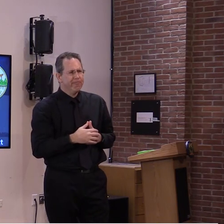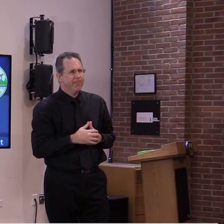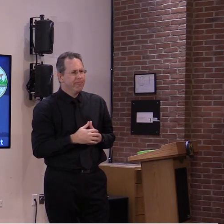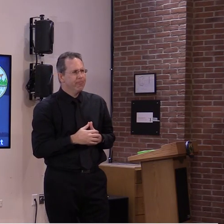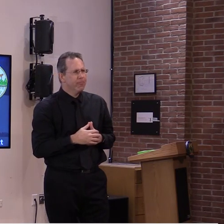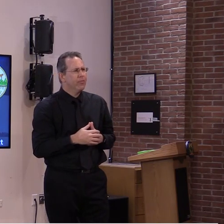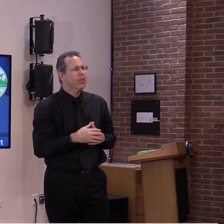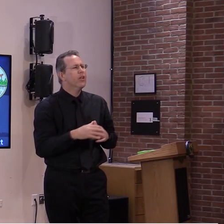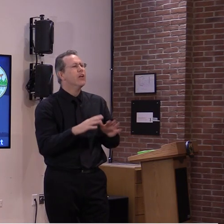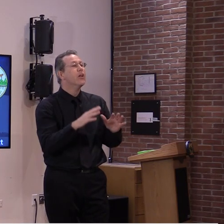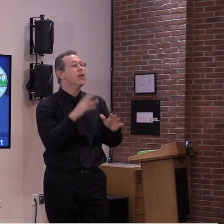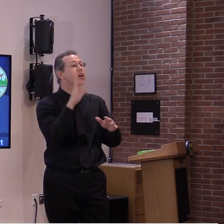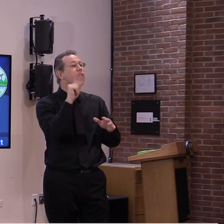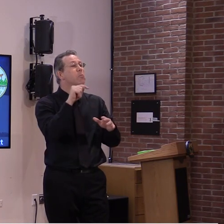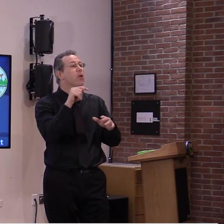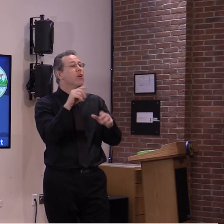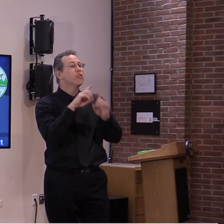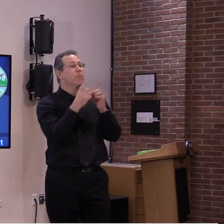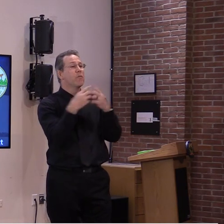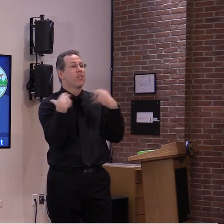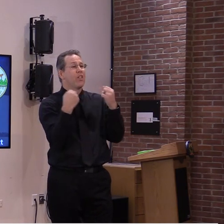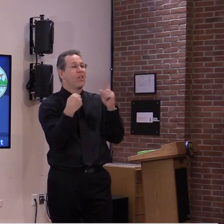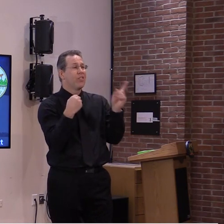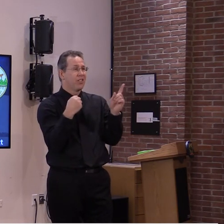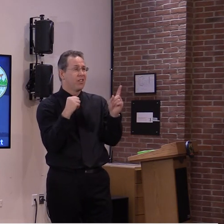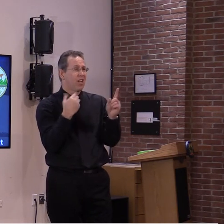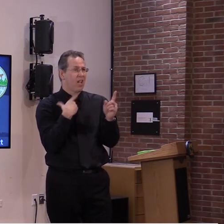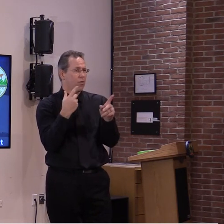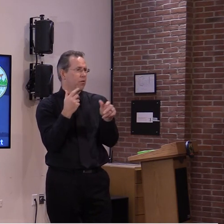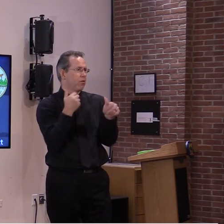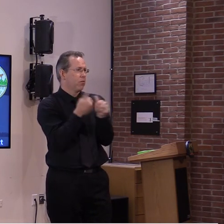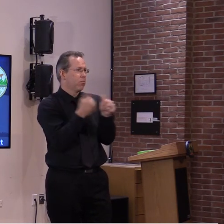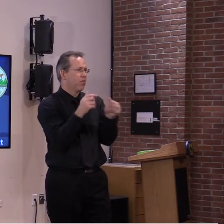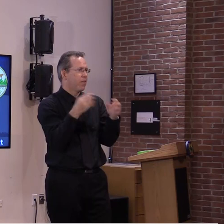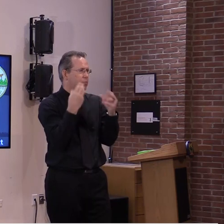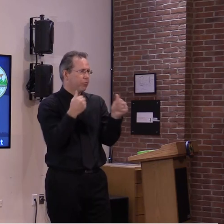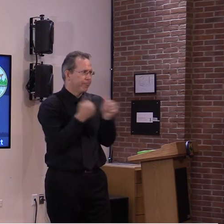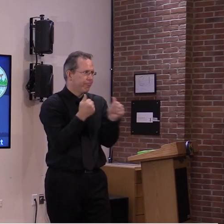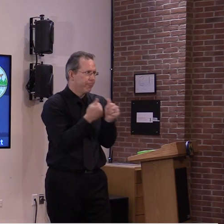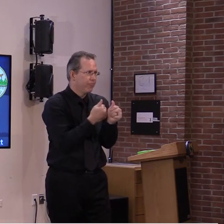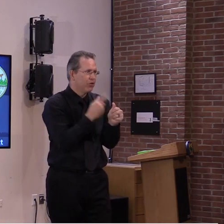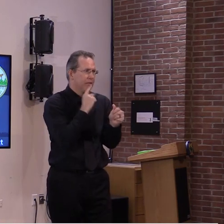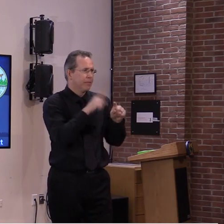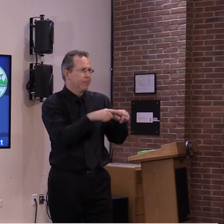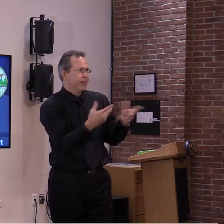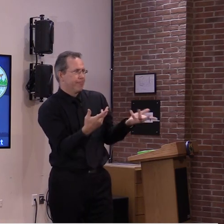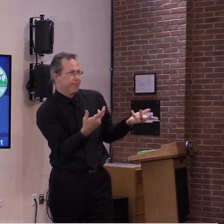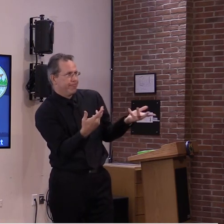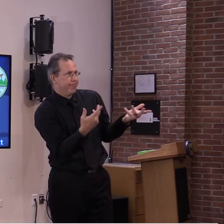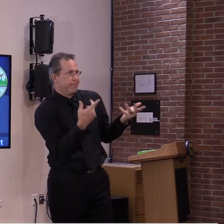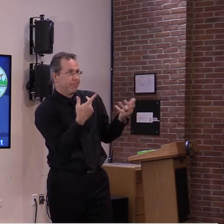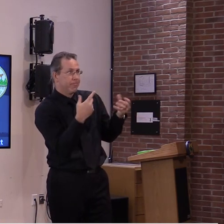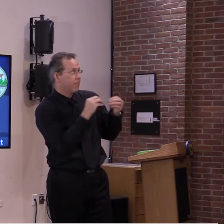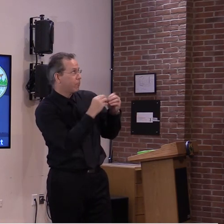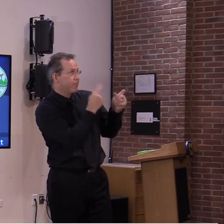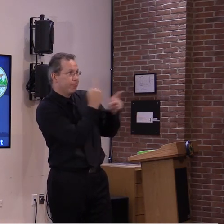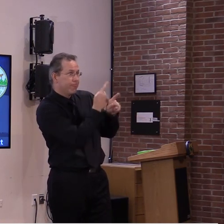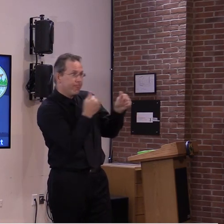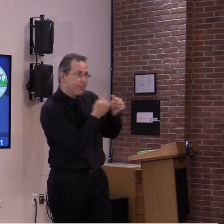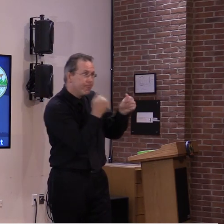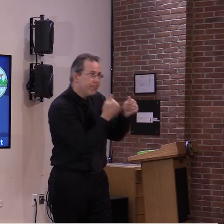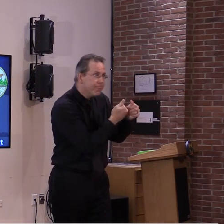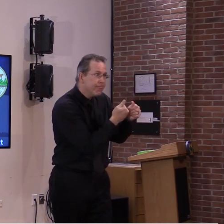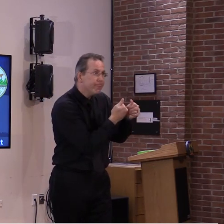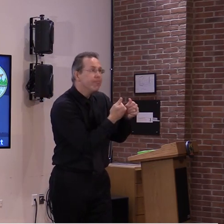of Health, and it all depends on what address is put down when someone seeks a test. And if they're getting the test by mail, then they're probably putting a